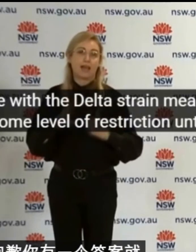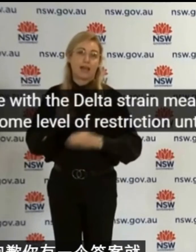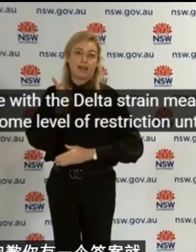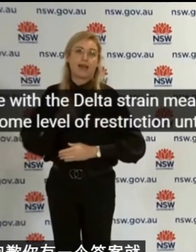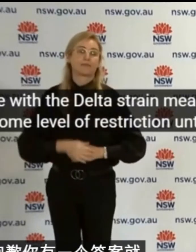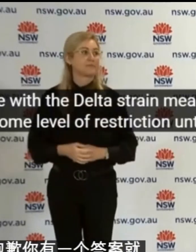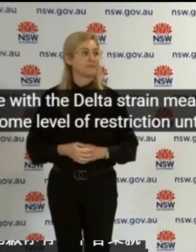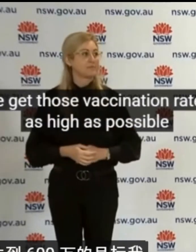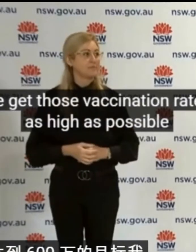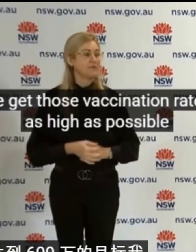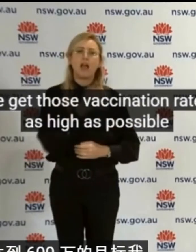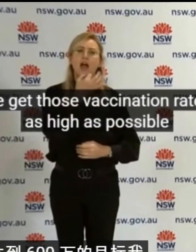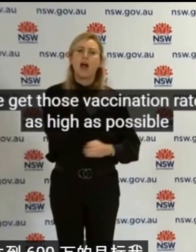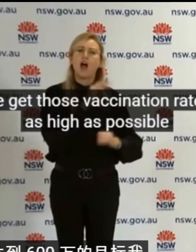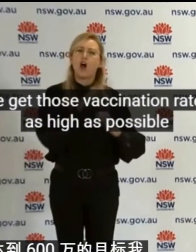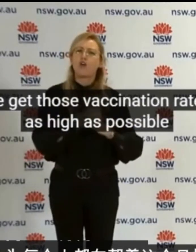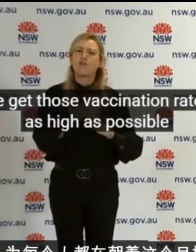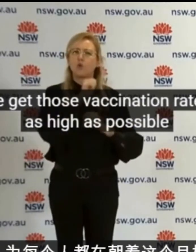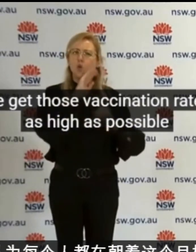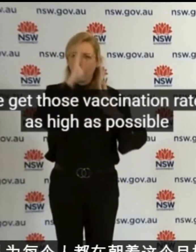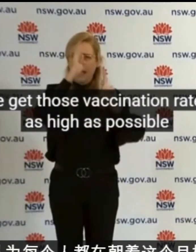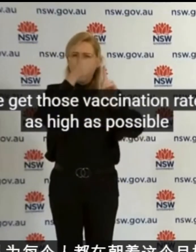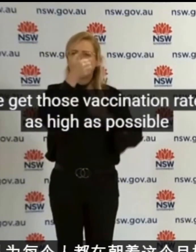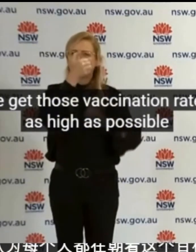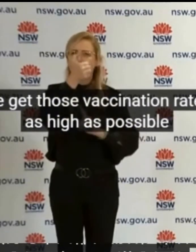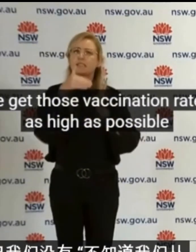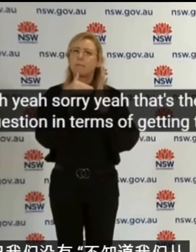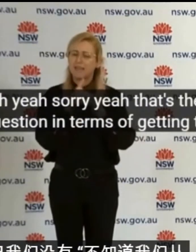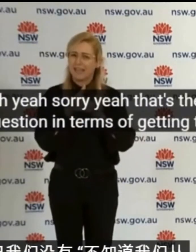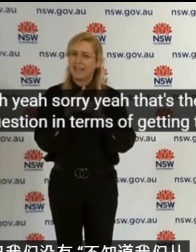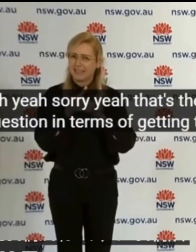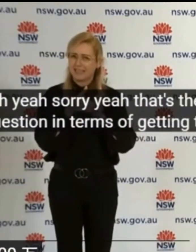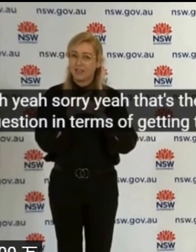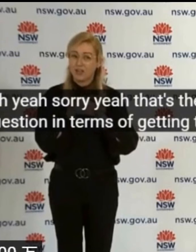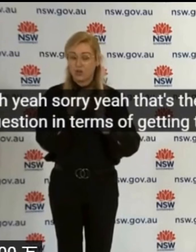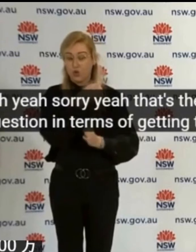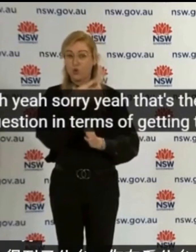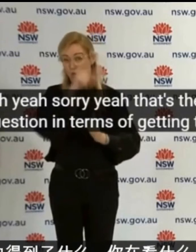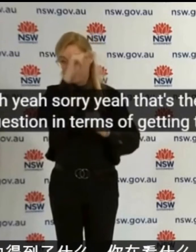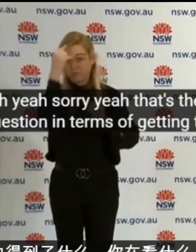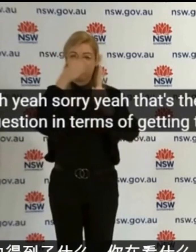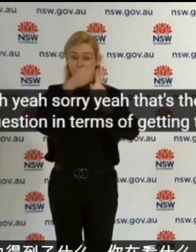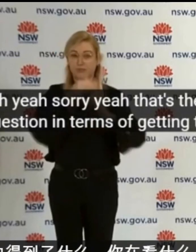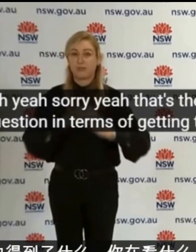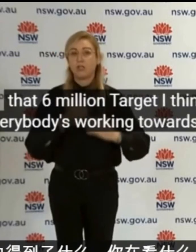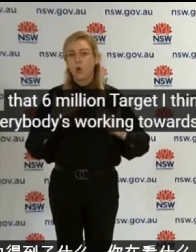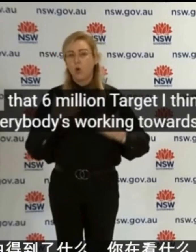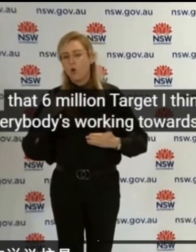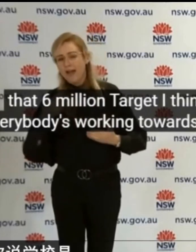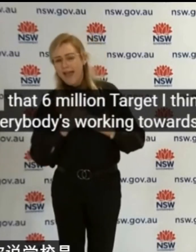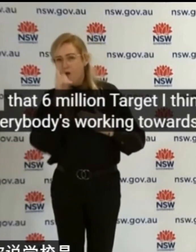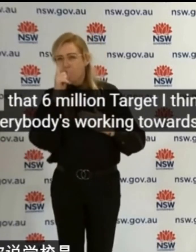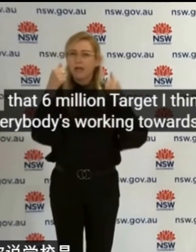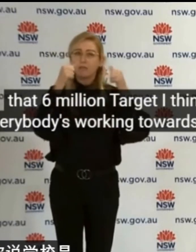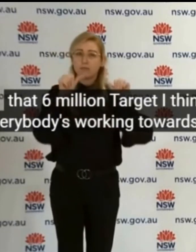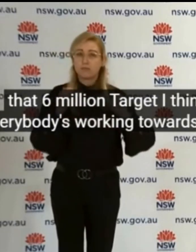that 6 million target, I think everybody's working towards that, but we don't know what we get for the 6 million. Is there something that you're looking at? Is it schools? You say schools is a priority,